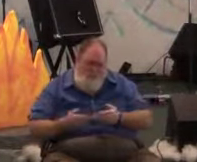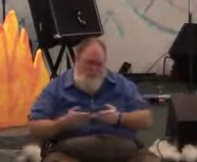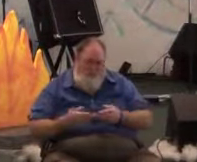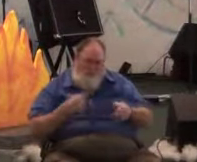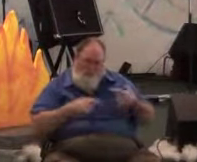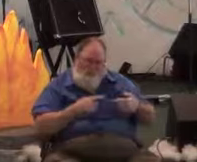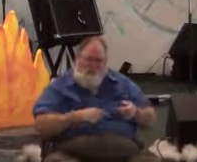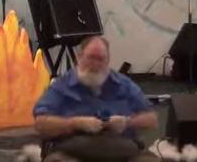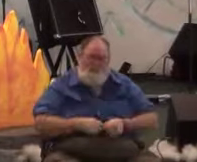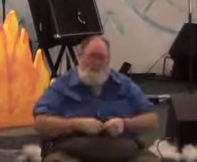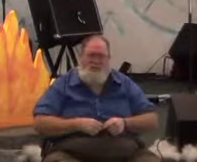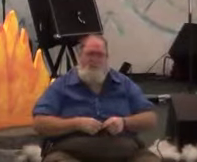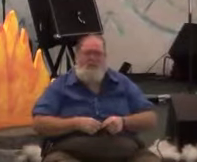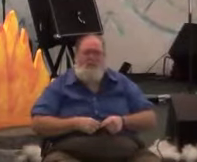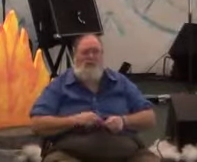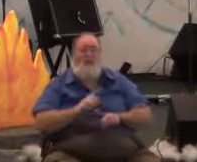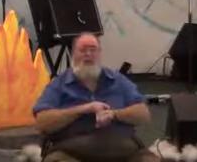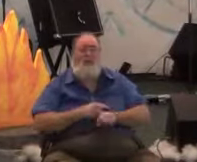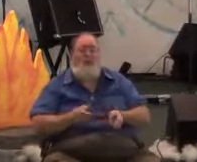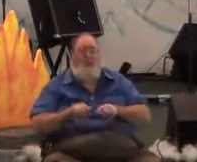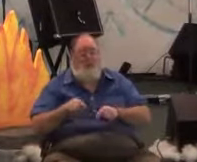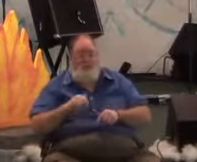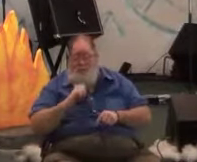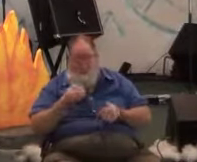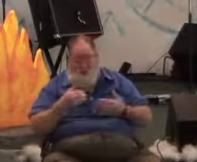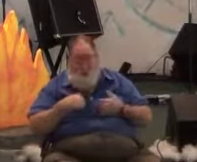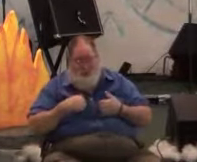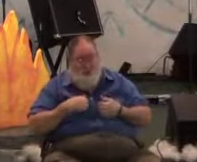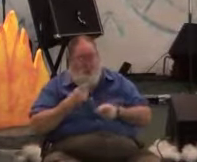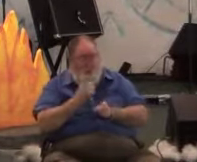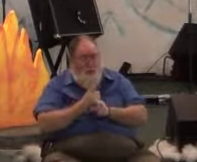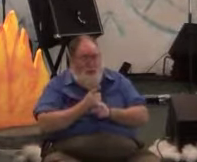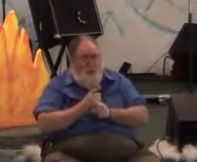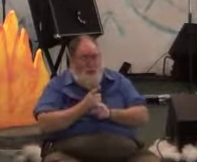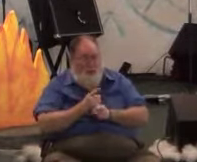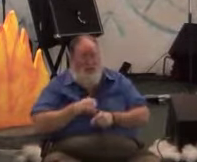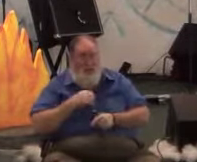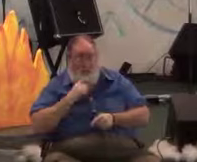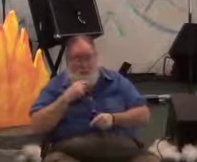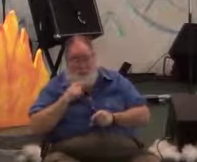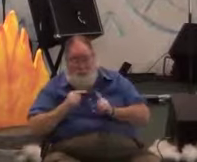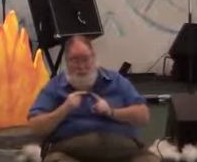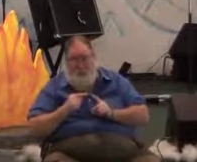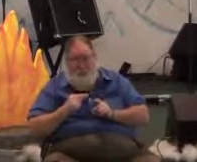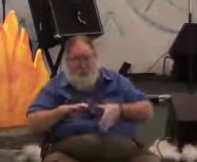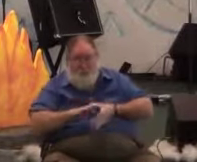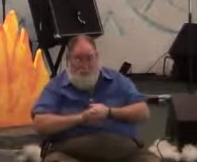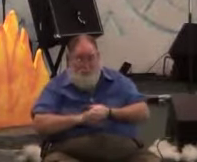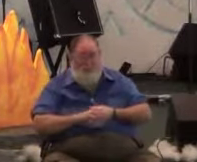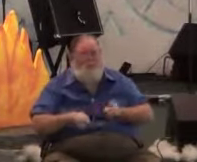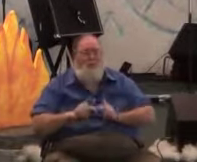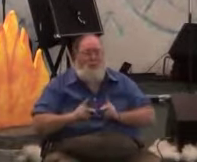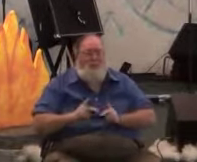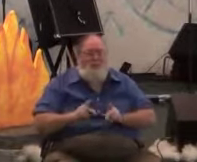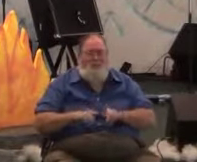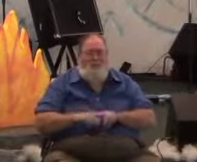well. There are times that you don't have to be right. I'm talking to married couples here too. You know